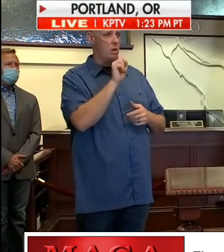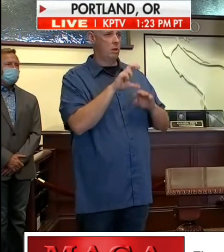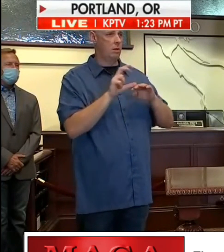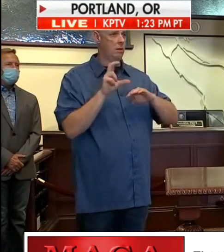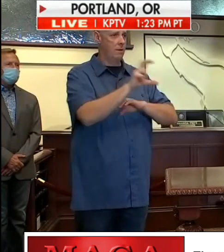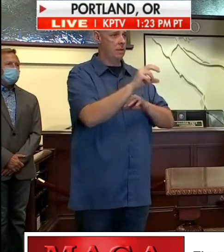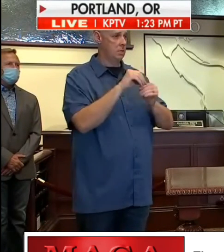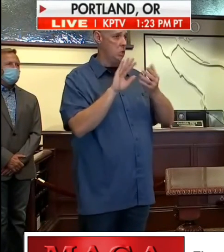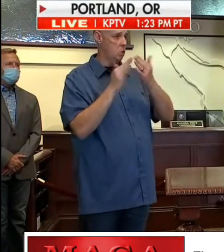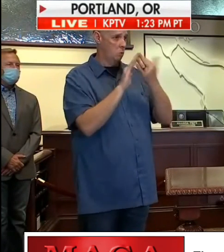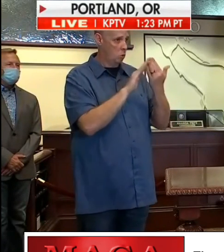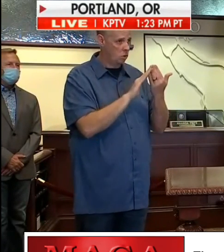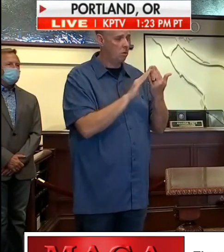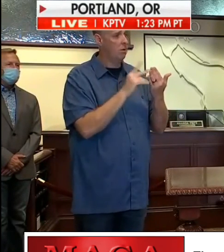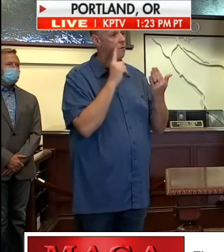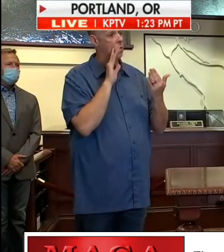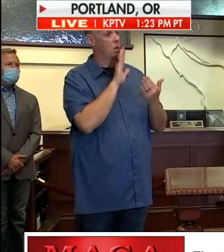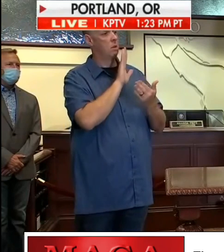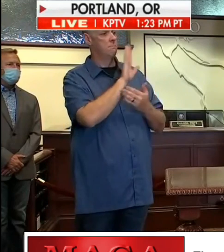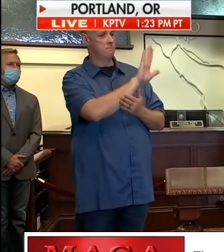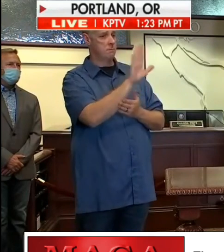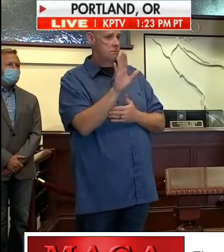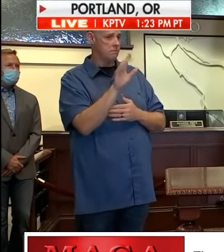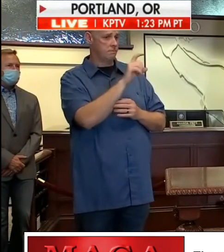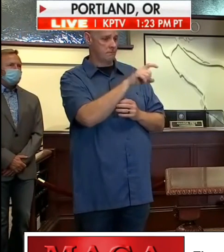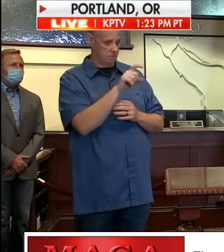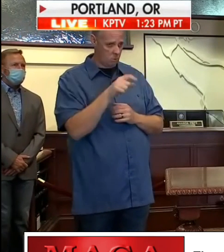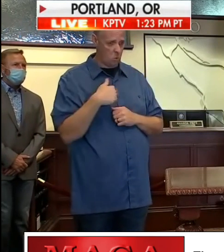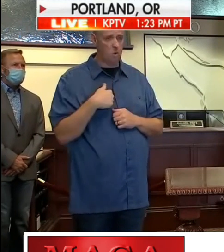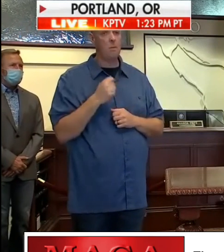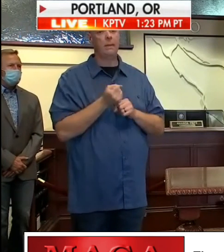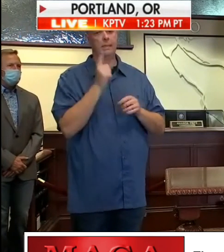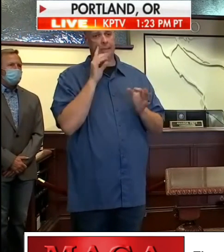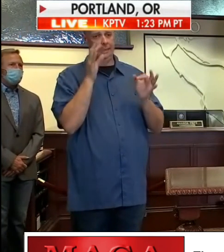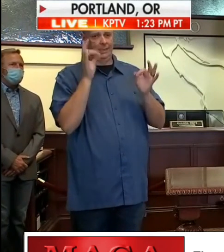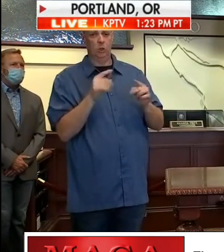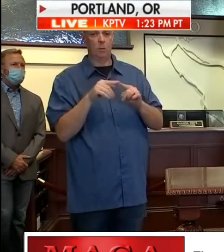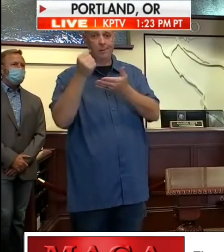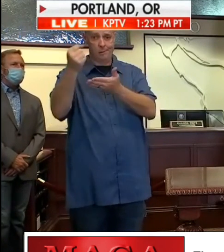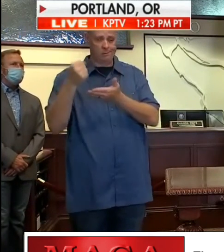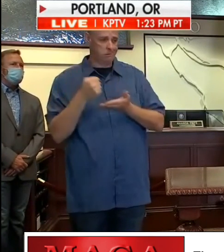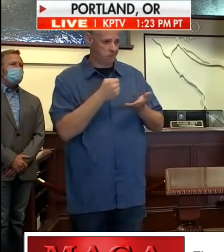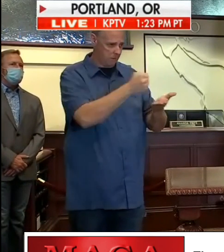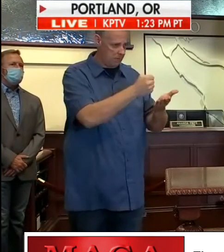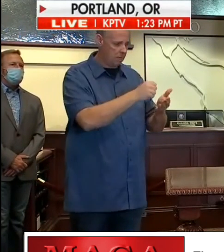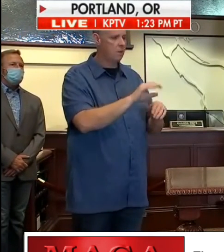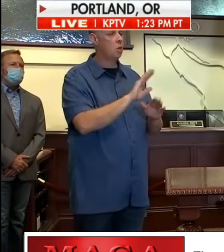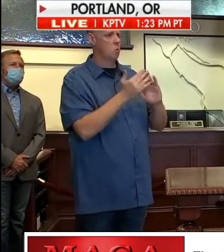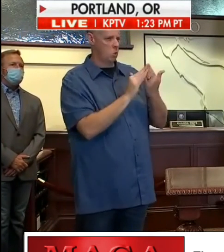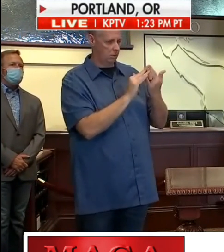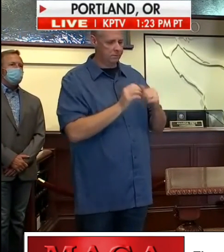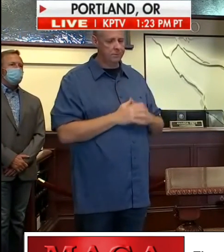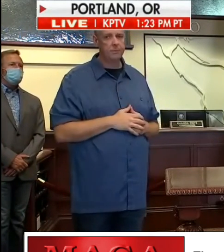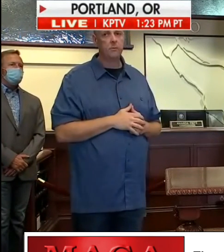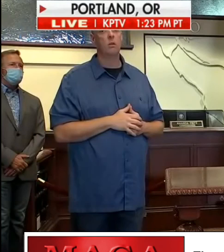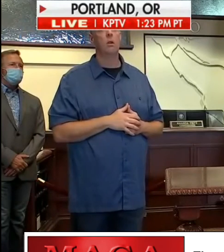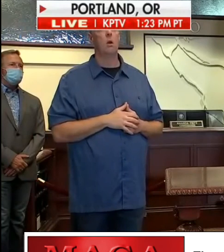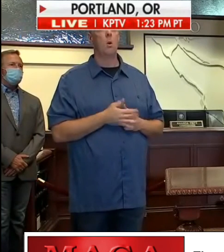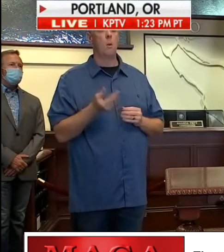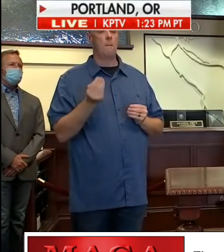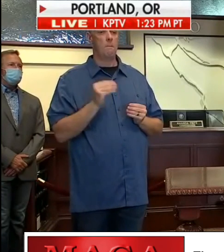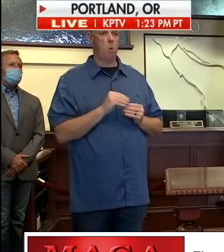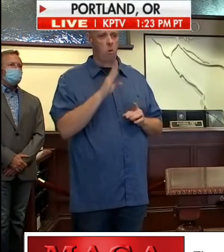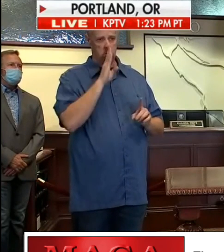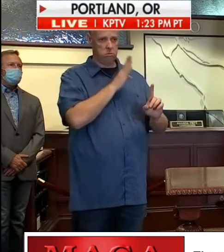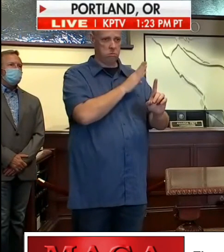in the community to a significant degree. We made decisions to engage the public more